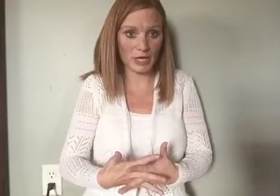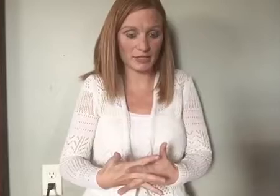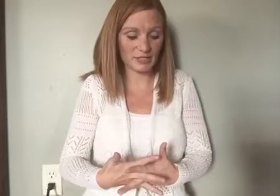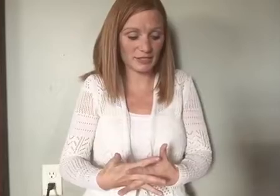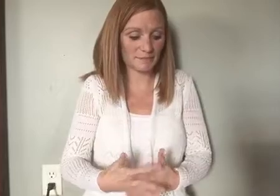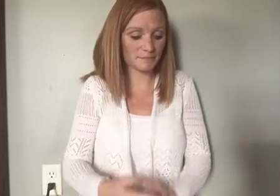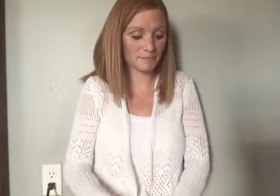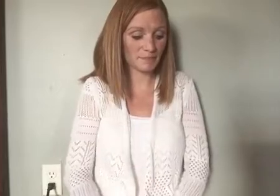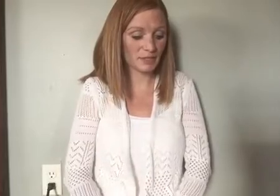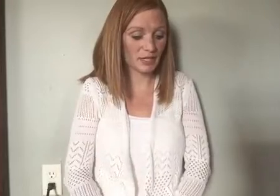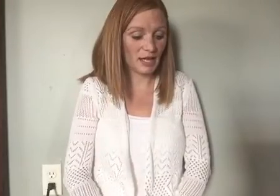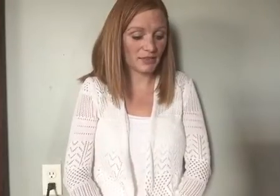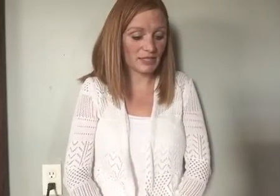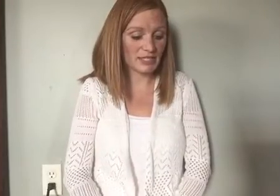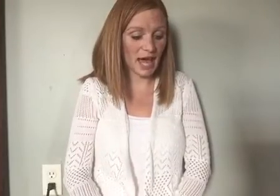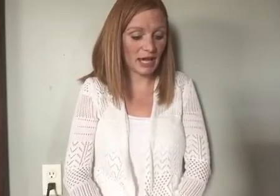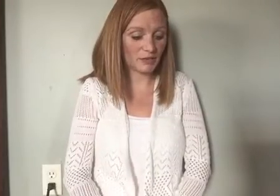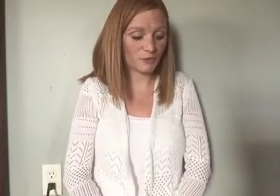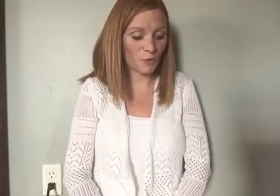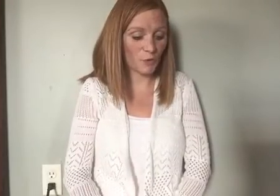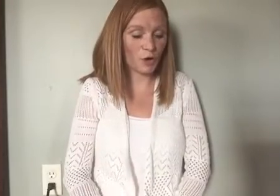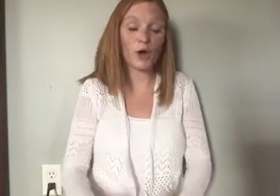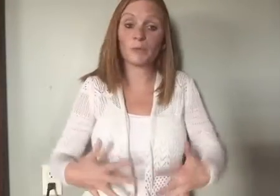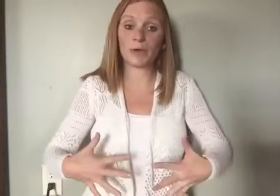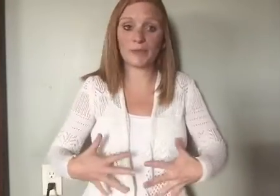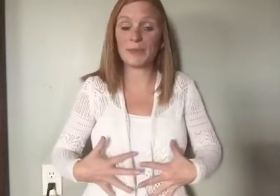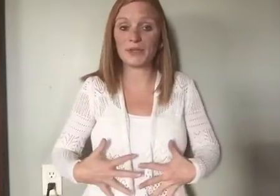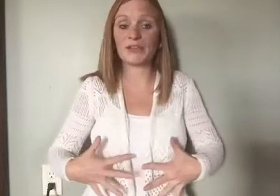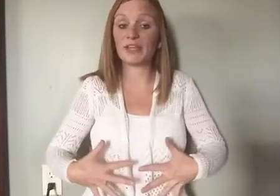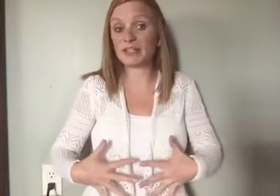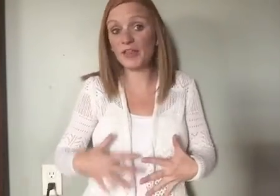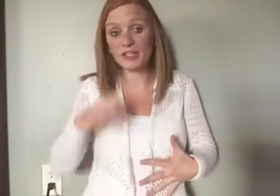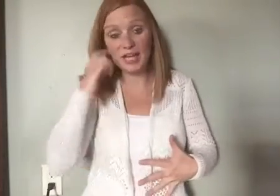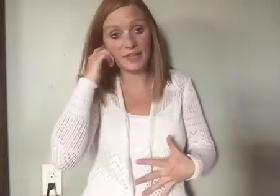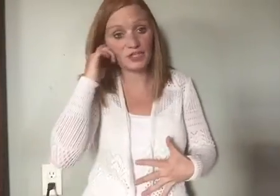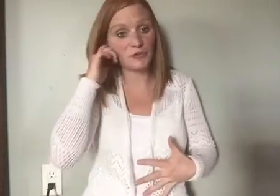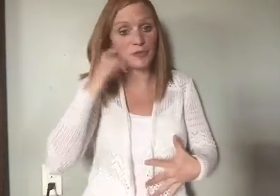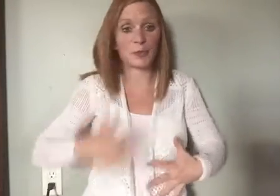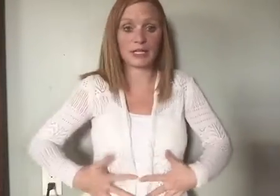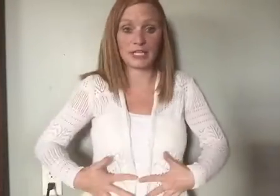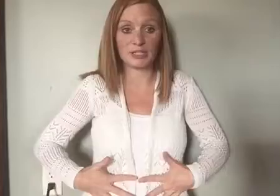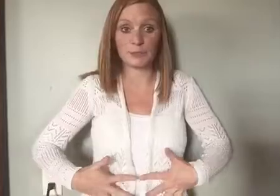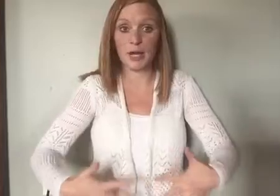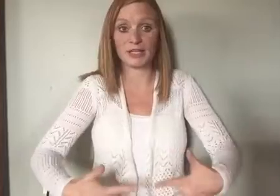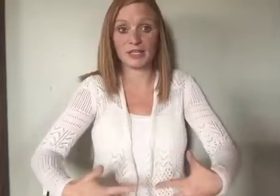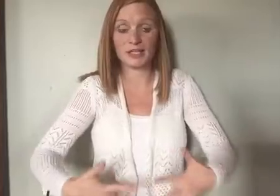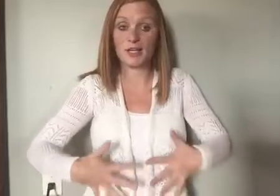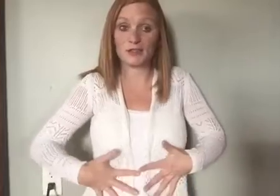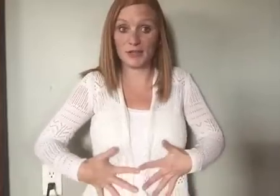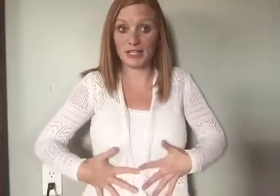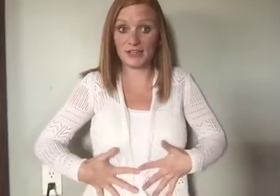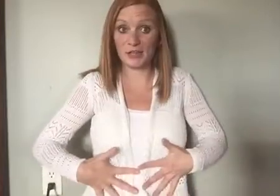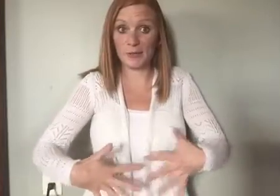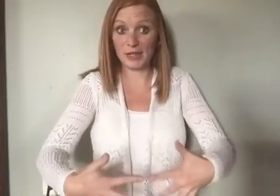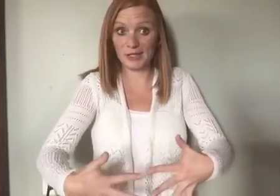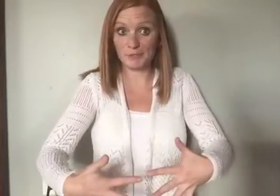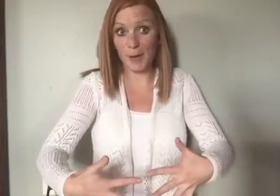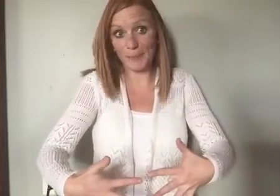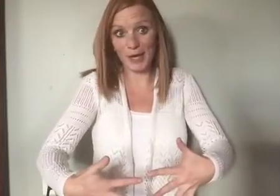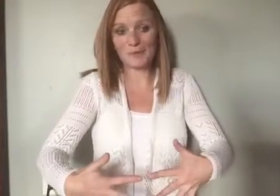Pregnant. The sign for, this other sign they show for pregnant is pregnant. So the idea that your belly's popping out.